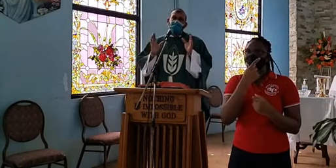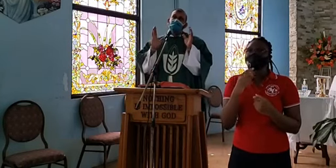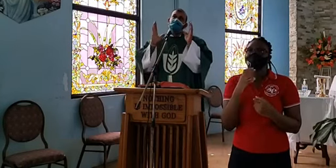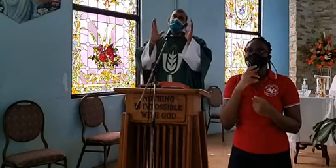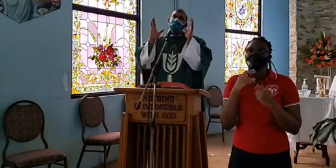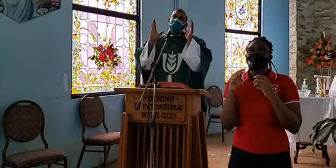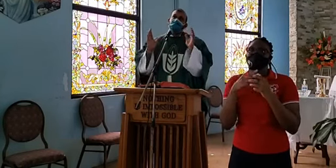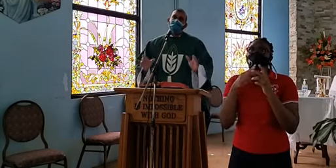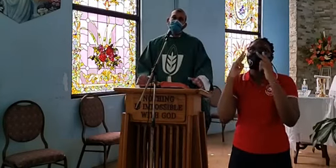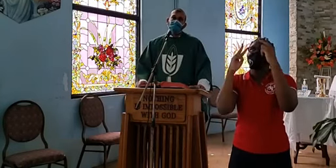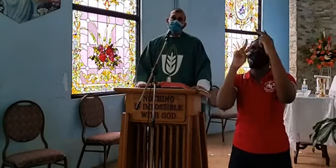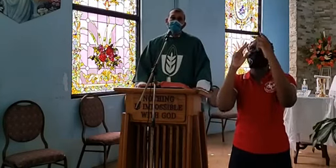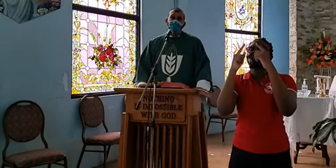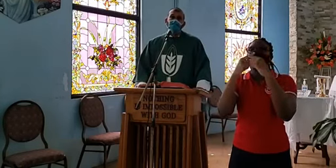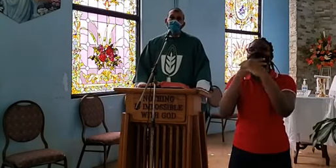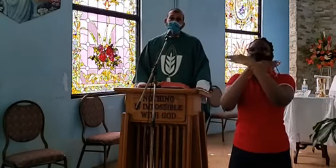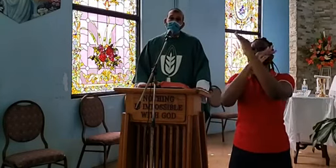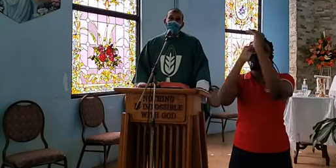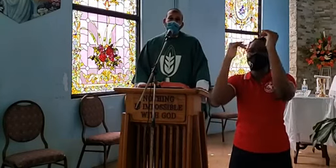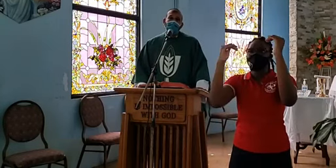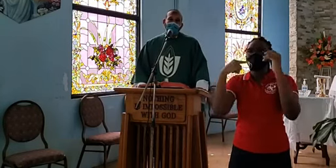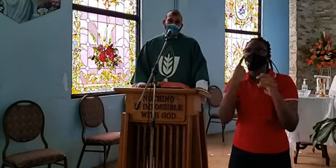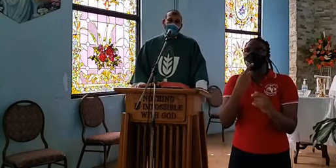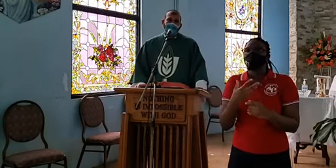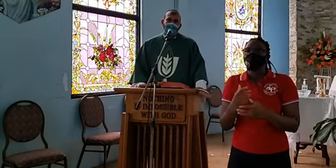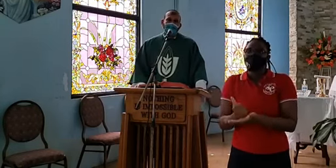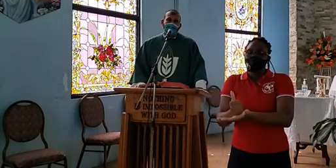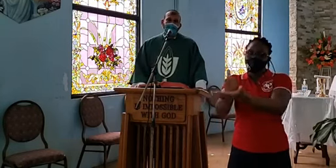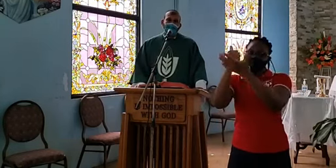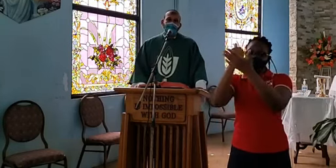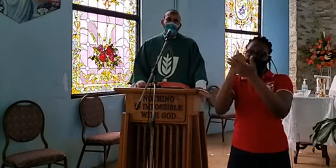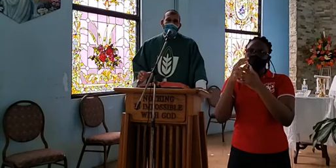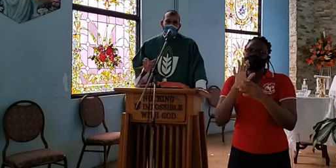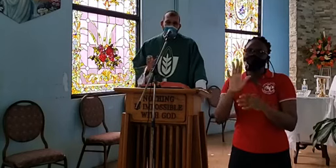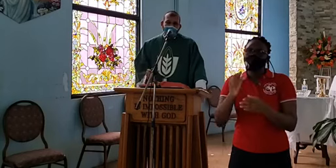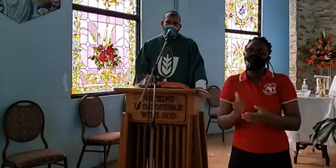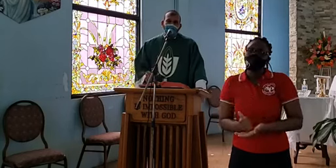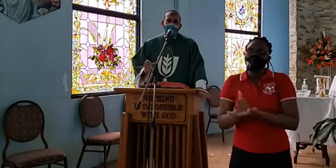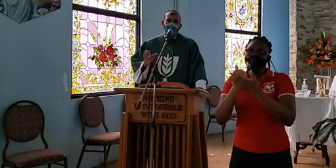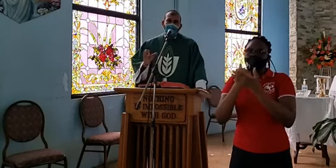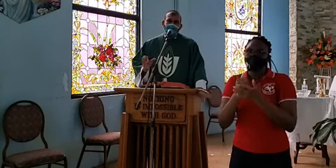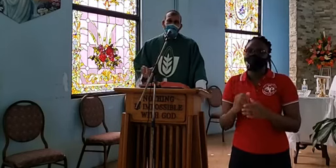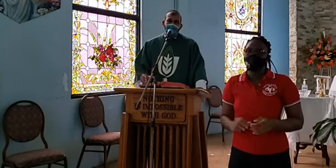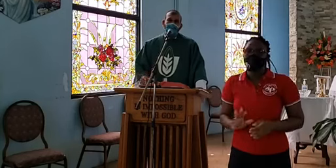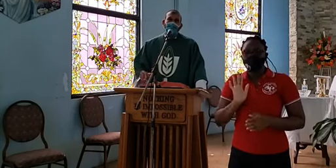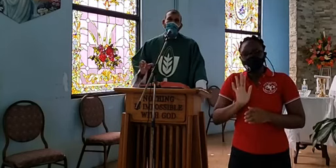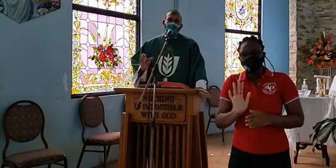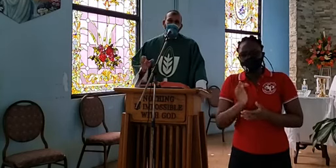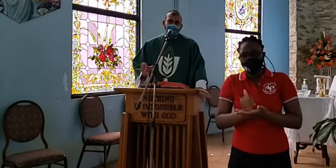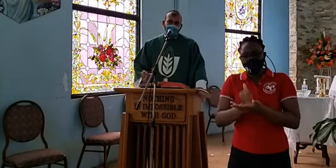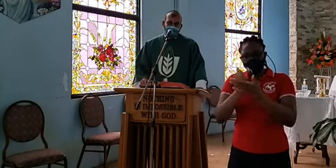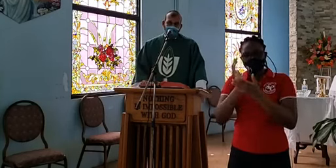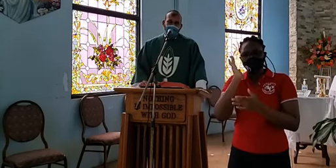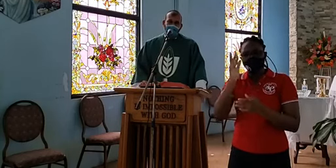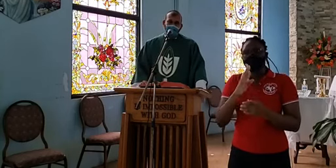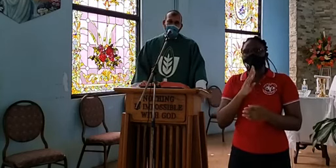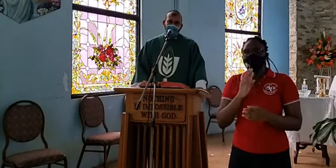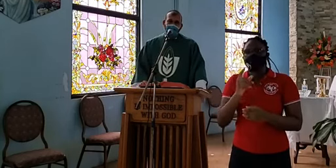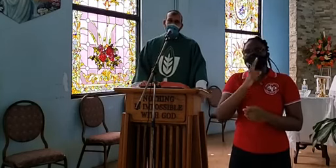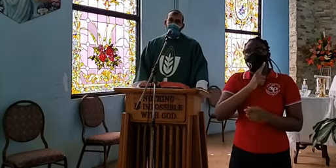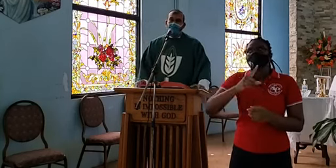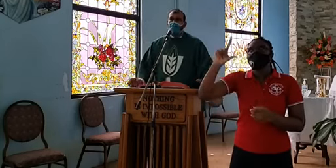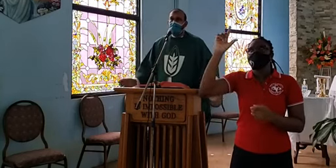as you look to the heavens, who will be your help? Your help will be Almighty